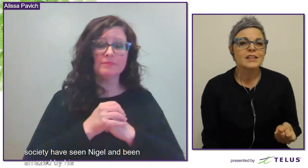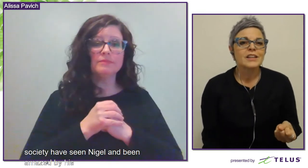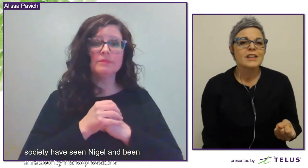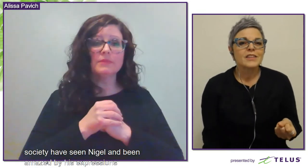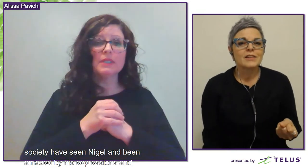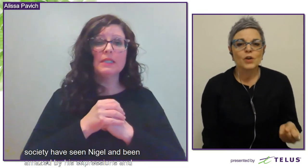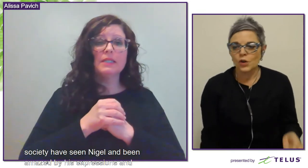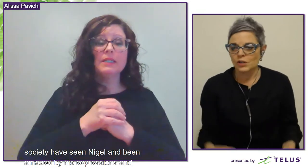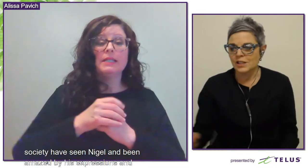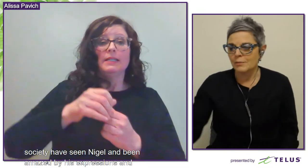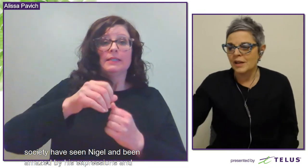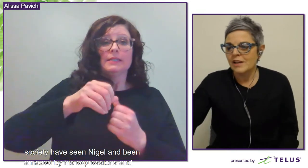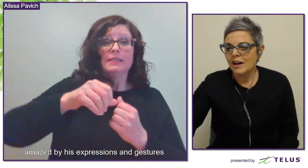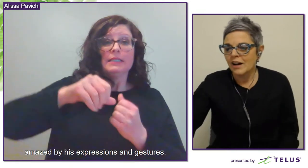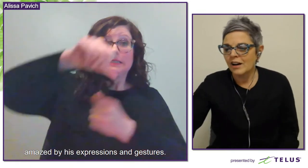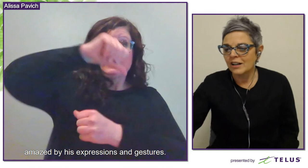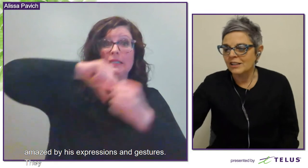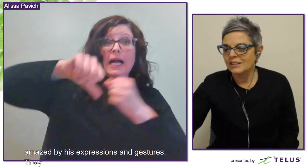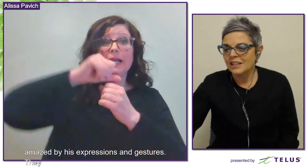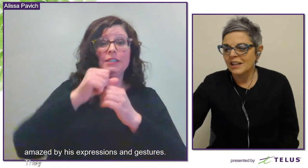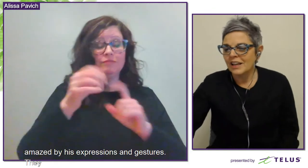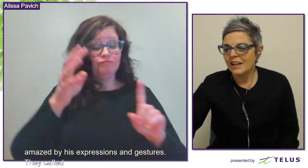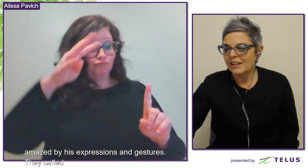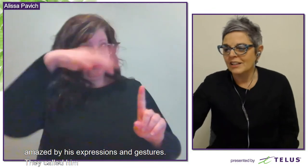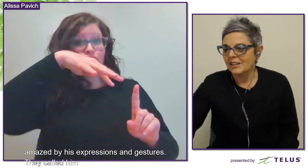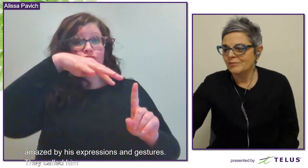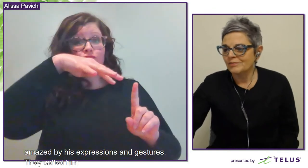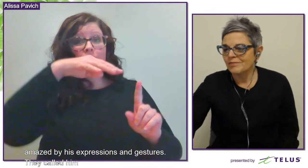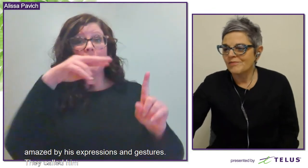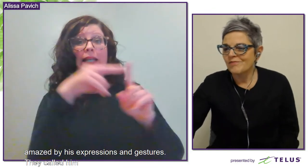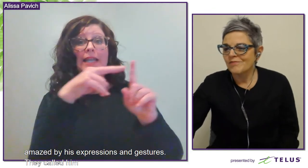unique. They've called him